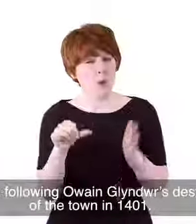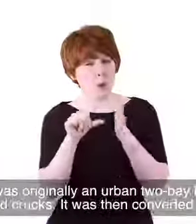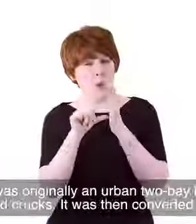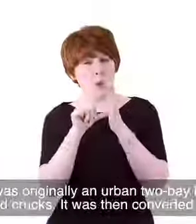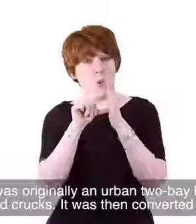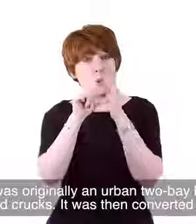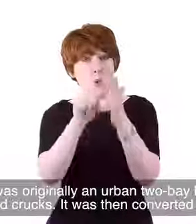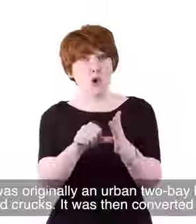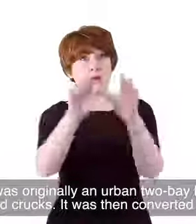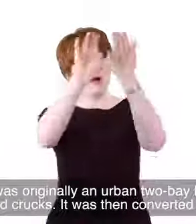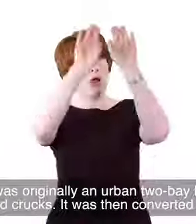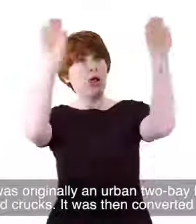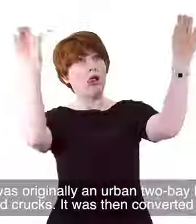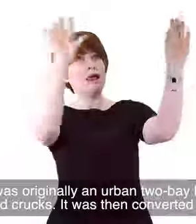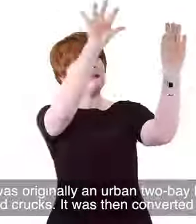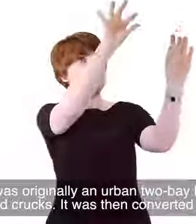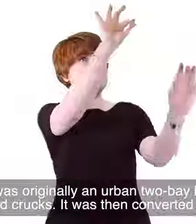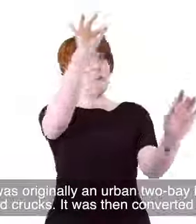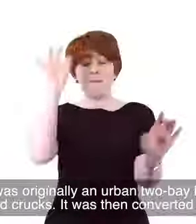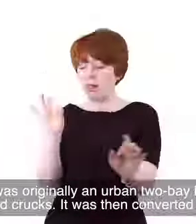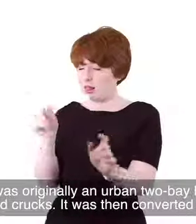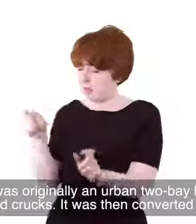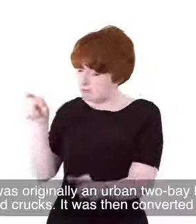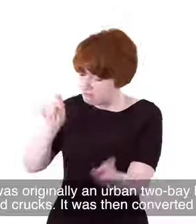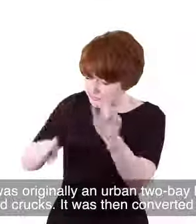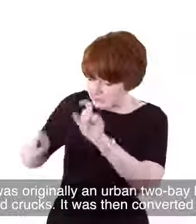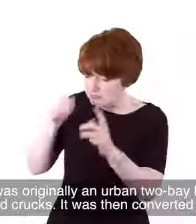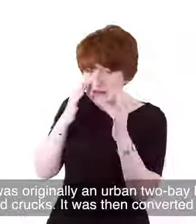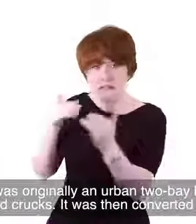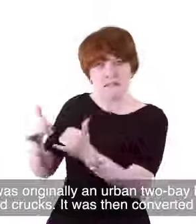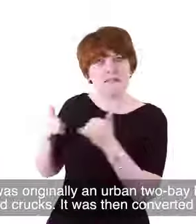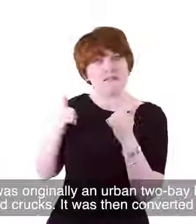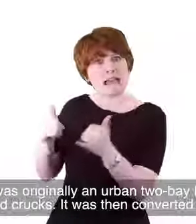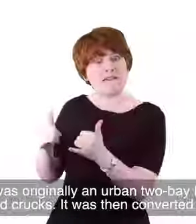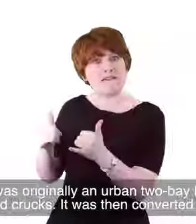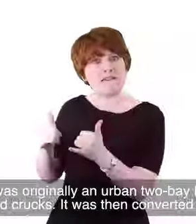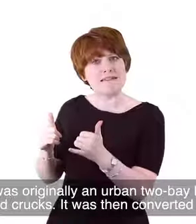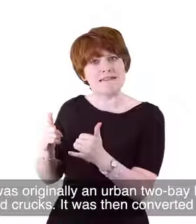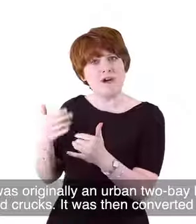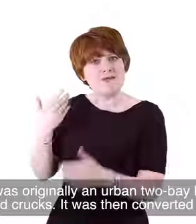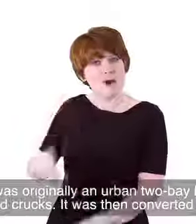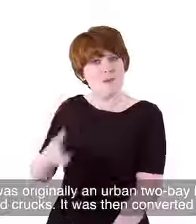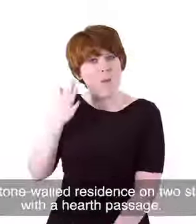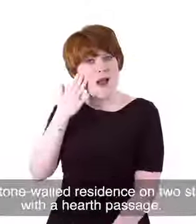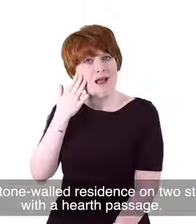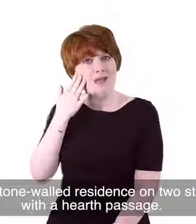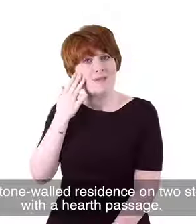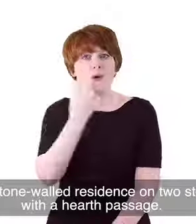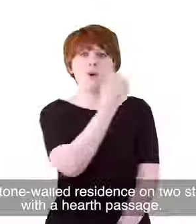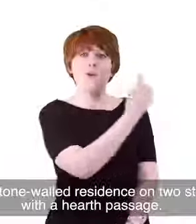The house was originally an urban two-bay hall house with jointed cracks. It was then converted in